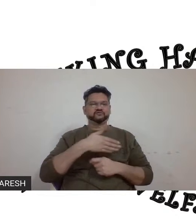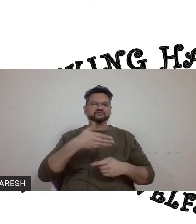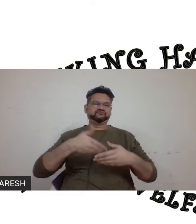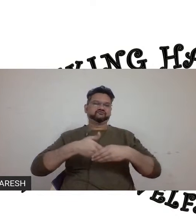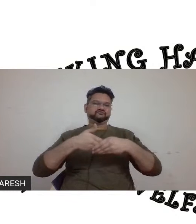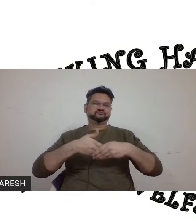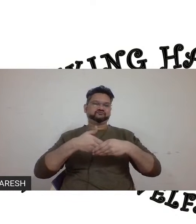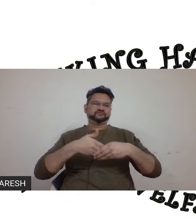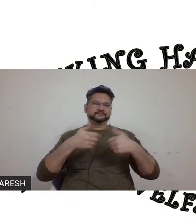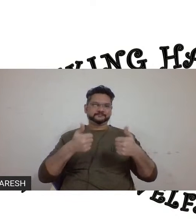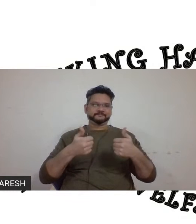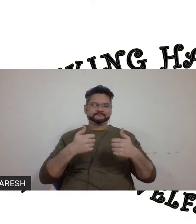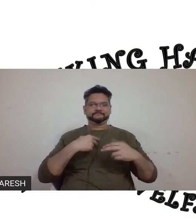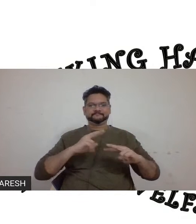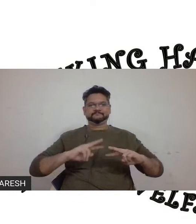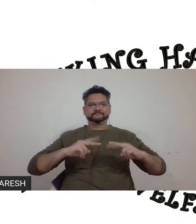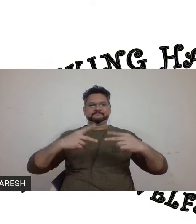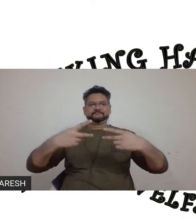Over to the moderator.